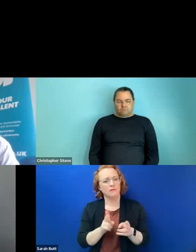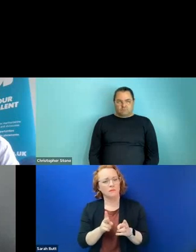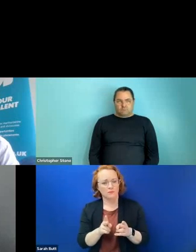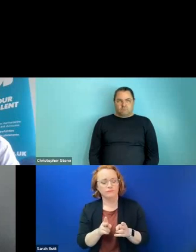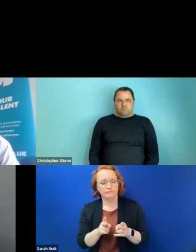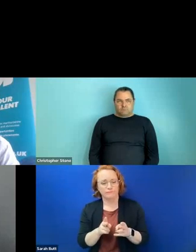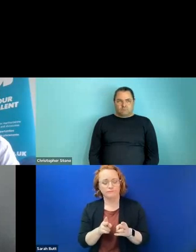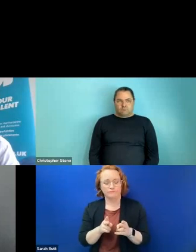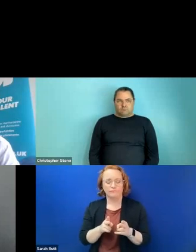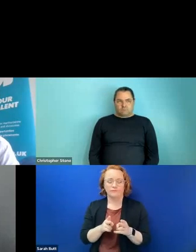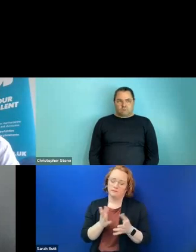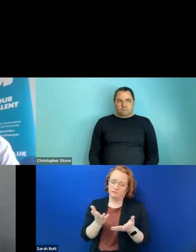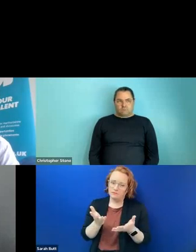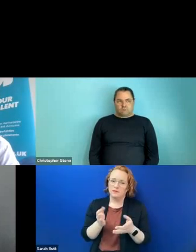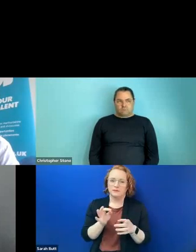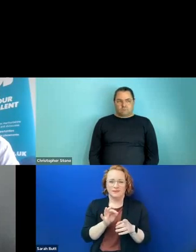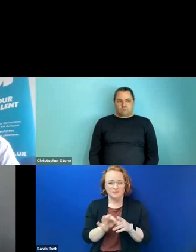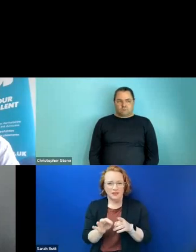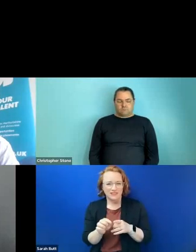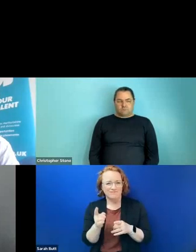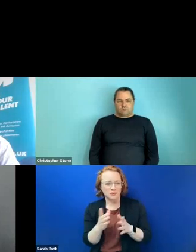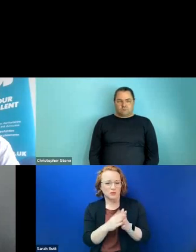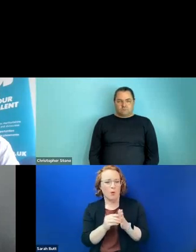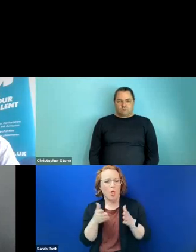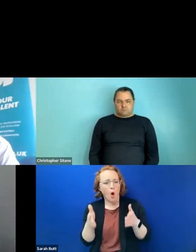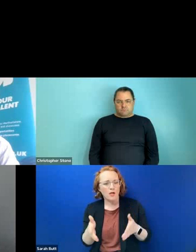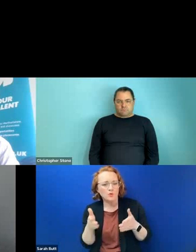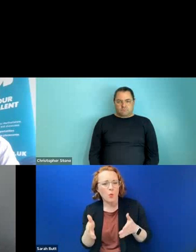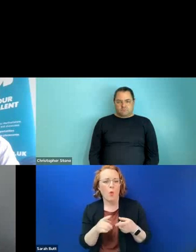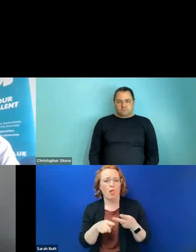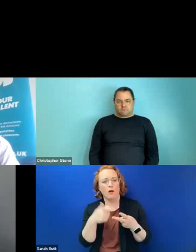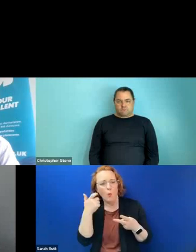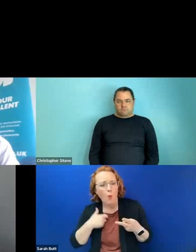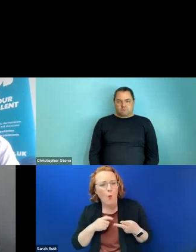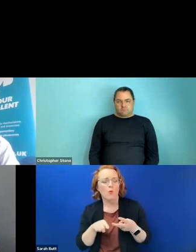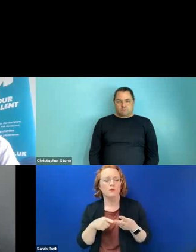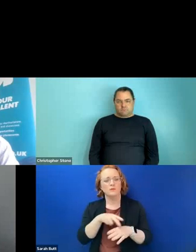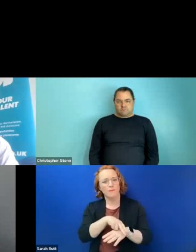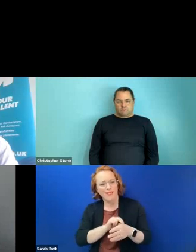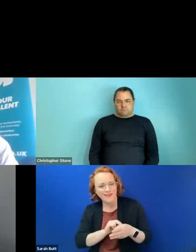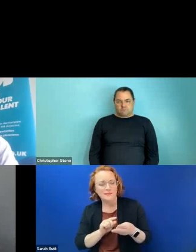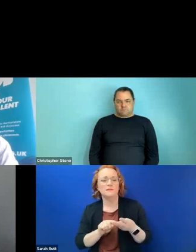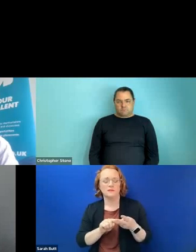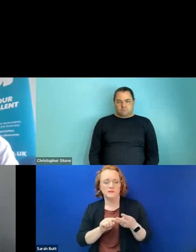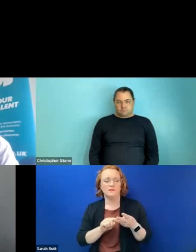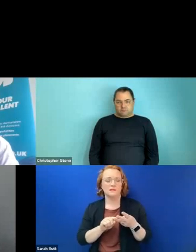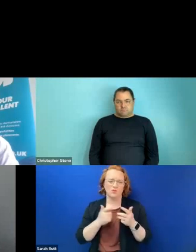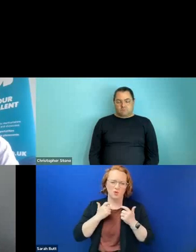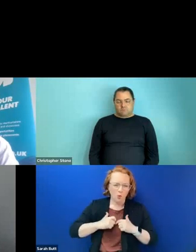access, particularly when it's hospitals, court, police,